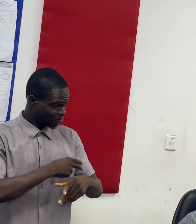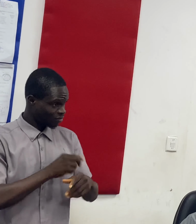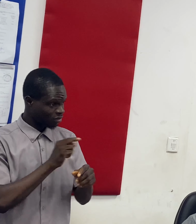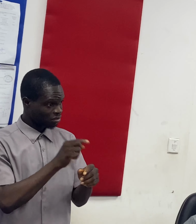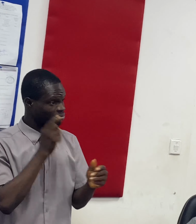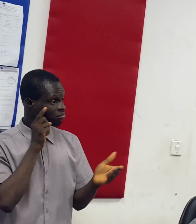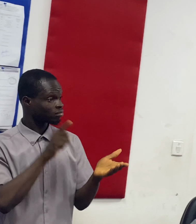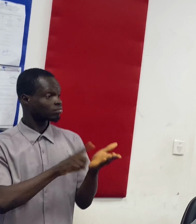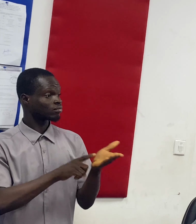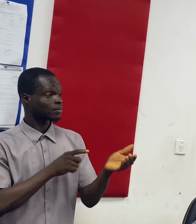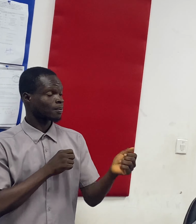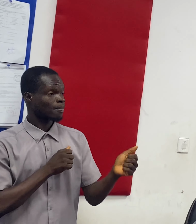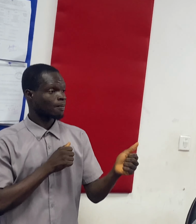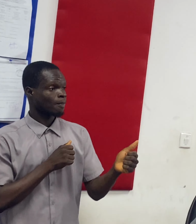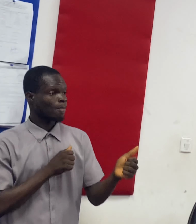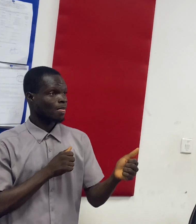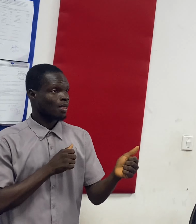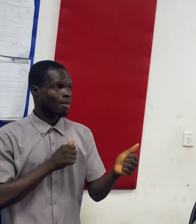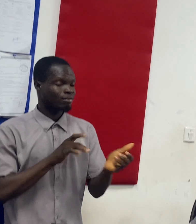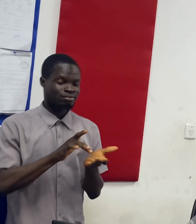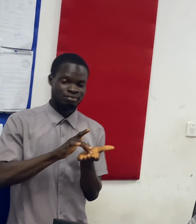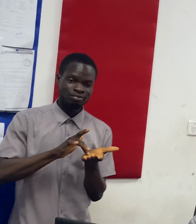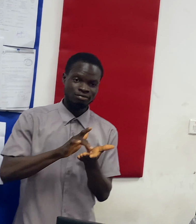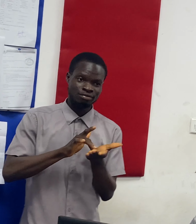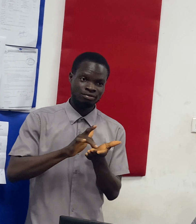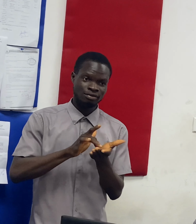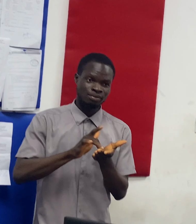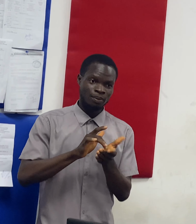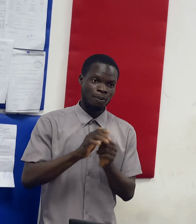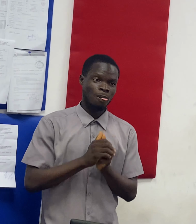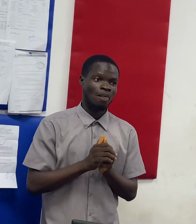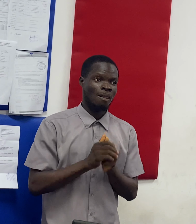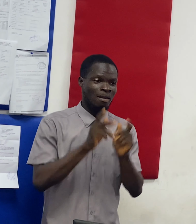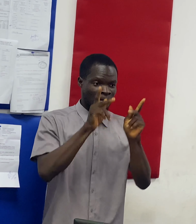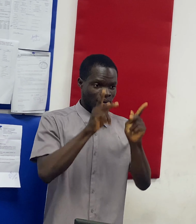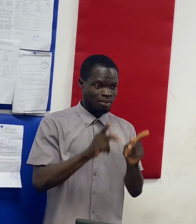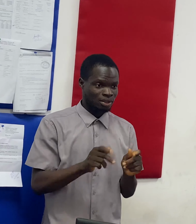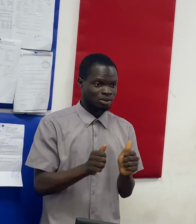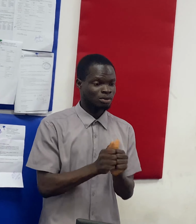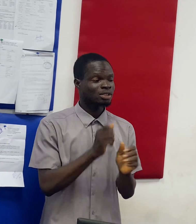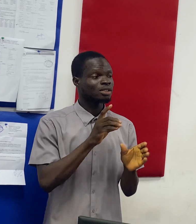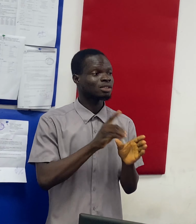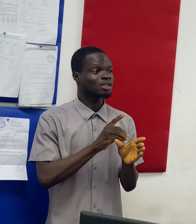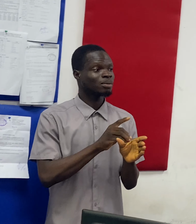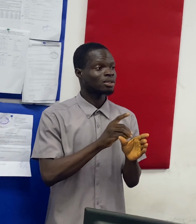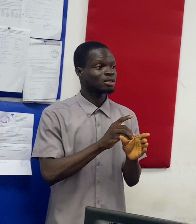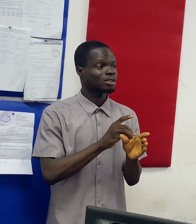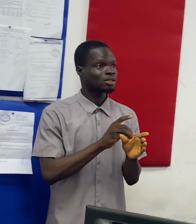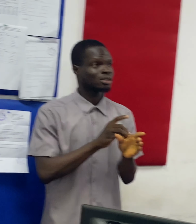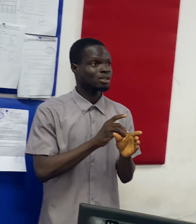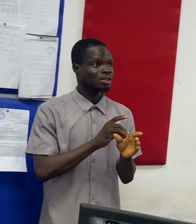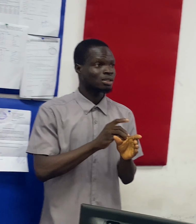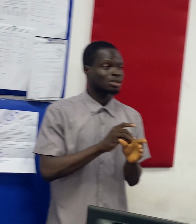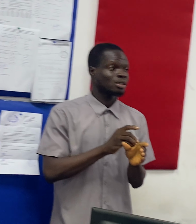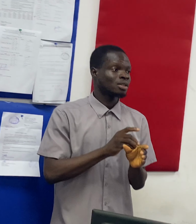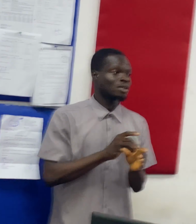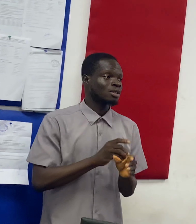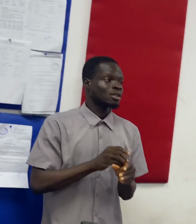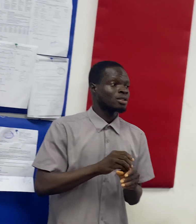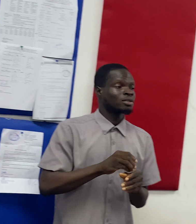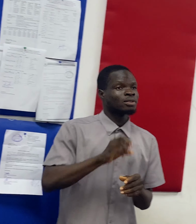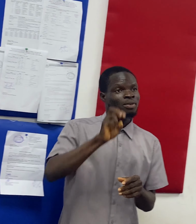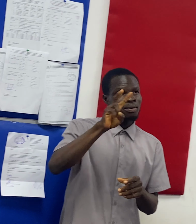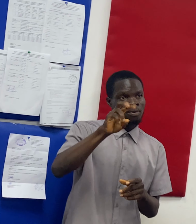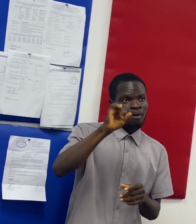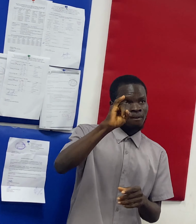checked, I mean, medicals, I have personally checked persons living with disabilities, vital signs, okay? So